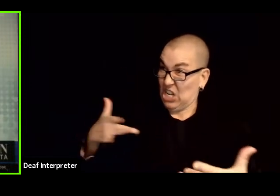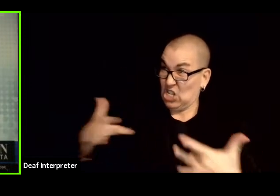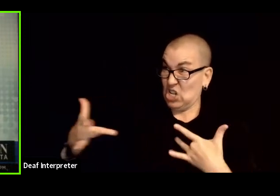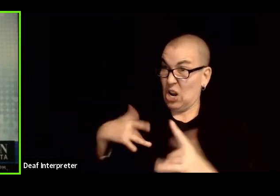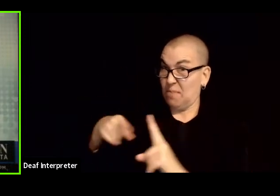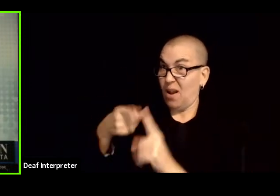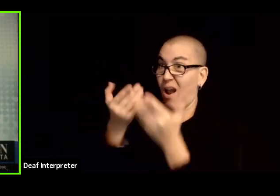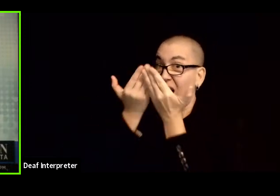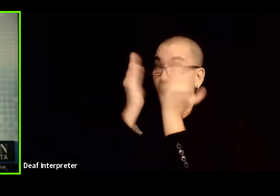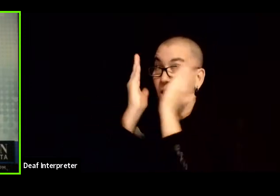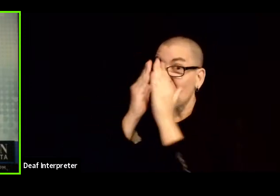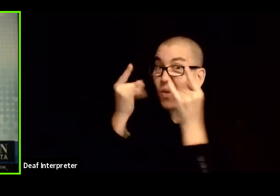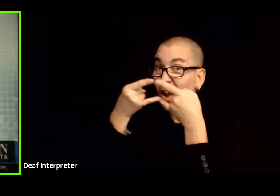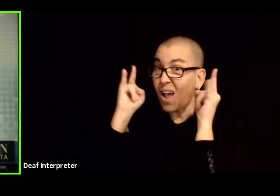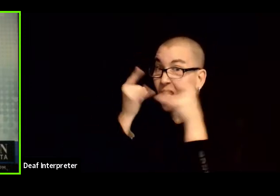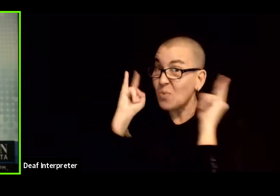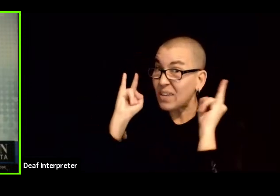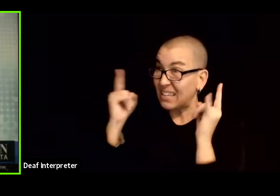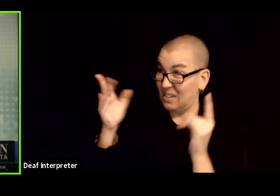give to Minnesotans?